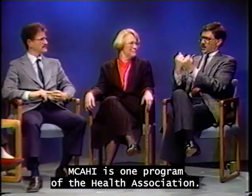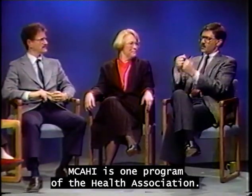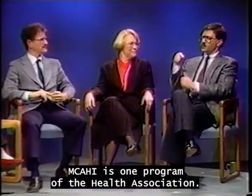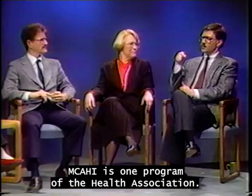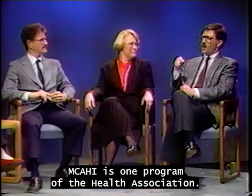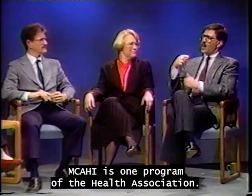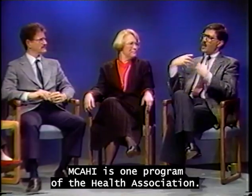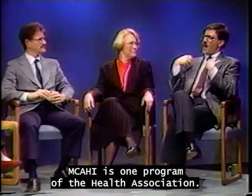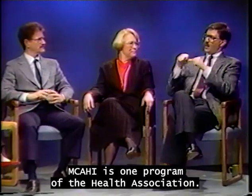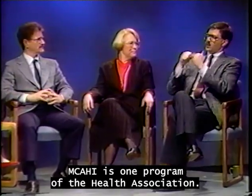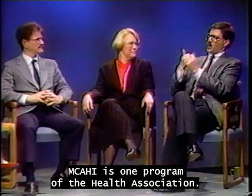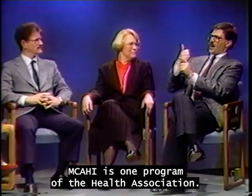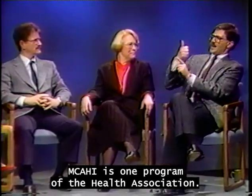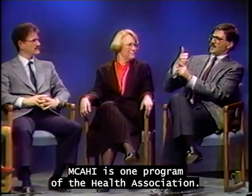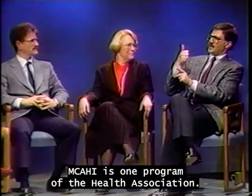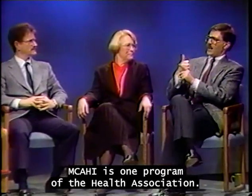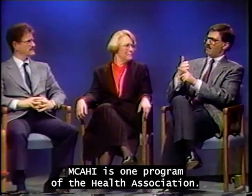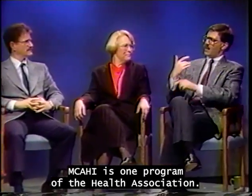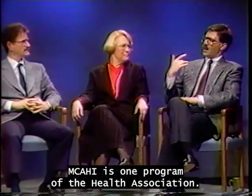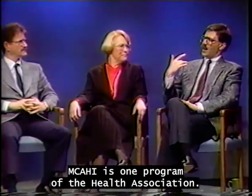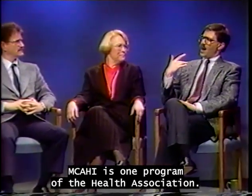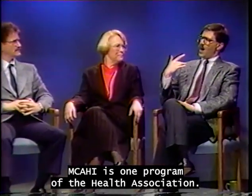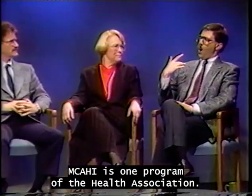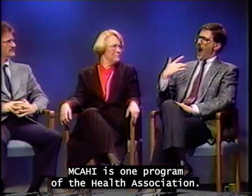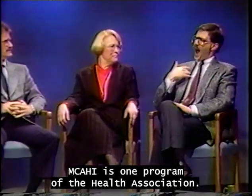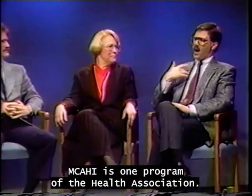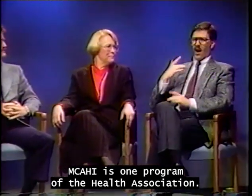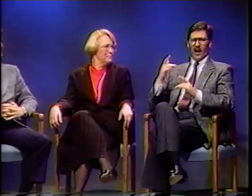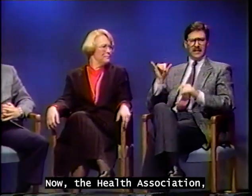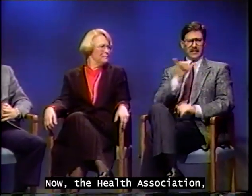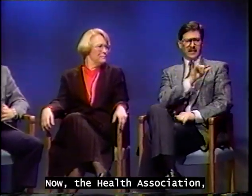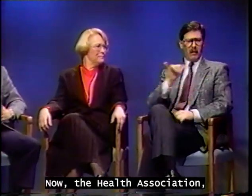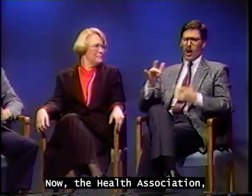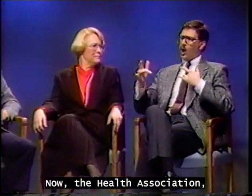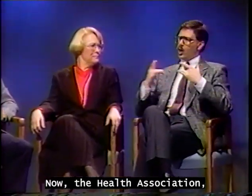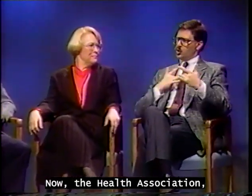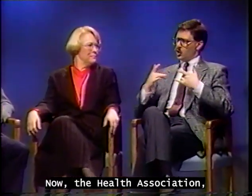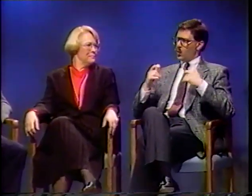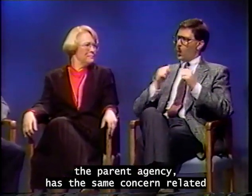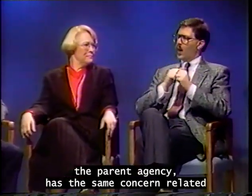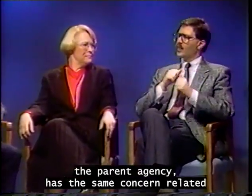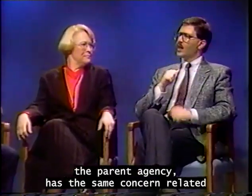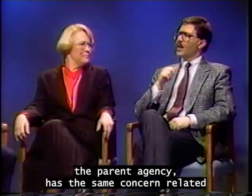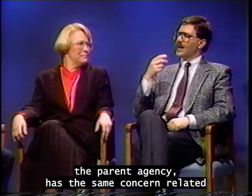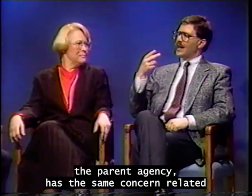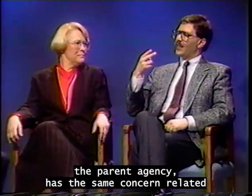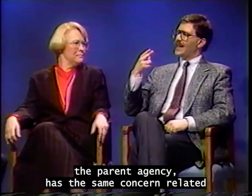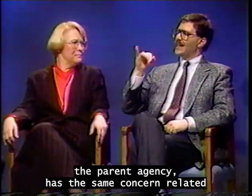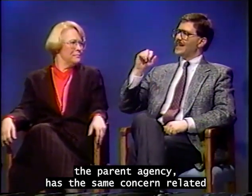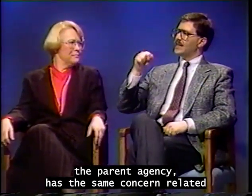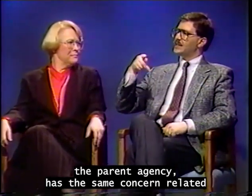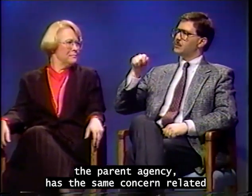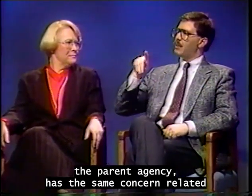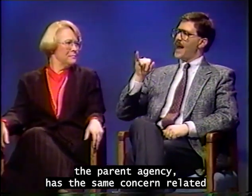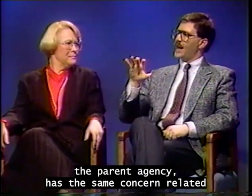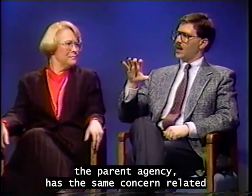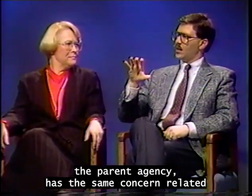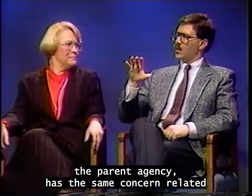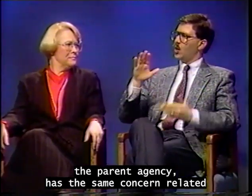Mackay is one program of the Health Association. Now, the Health Association, the parent agency, has the